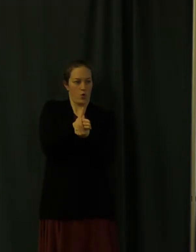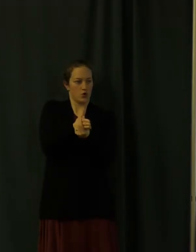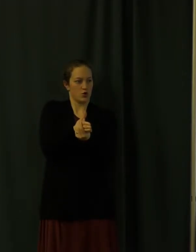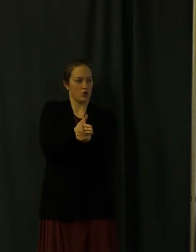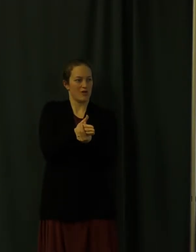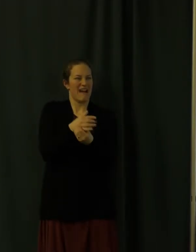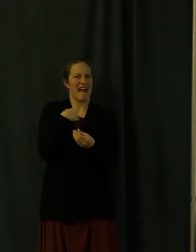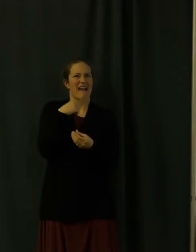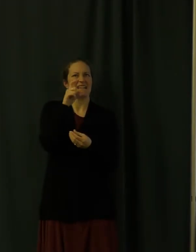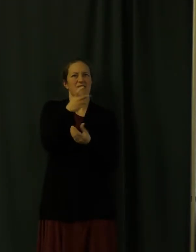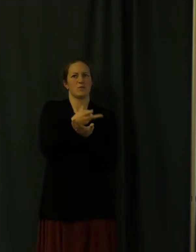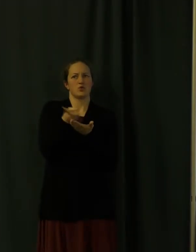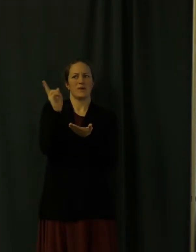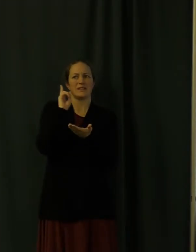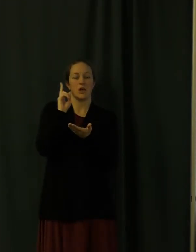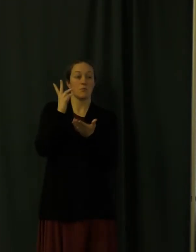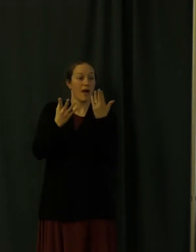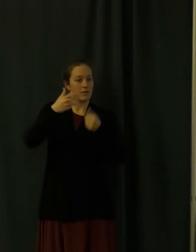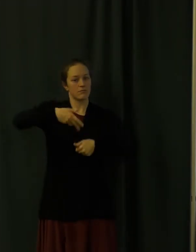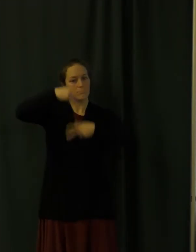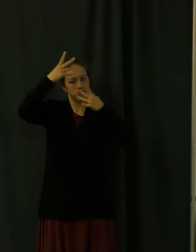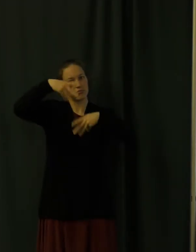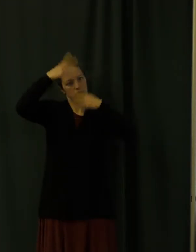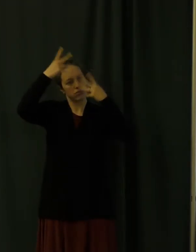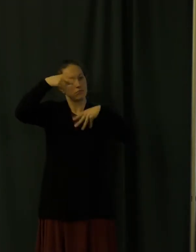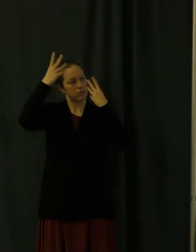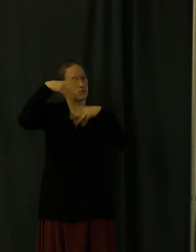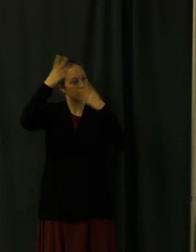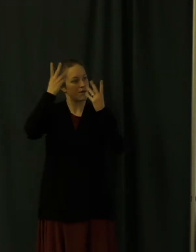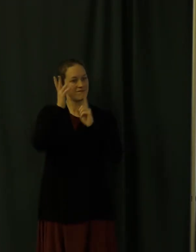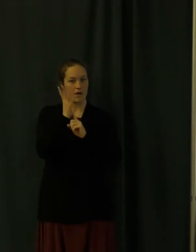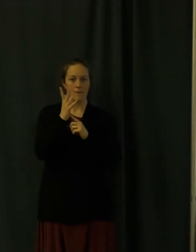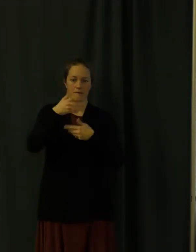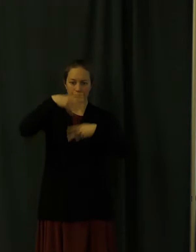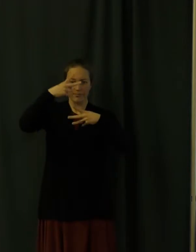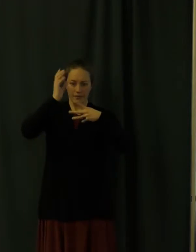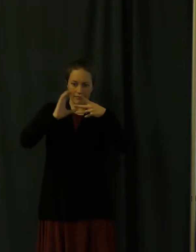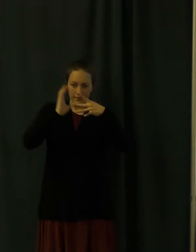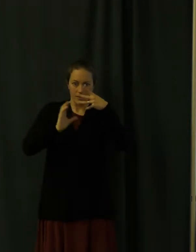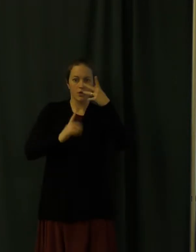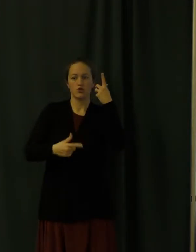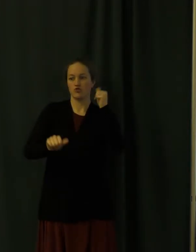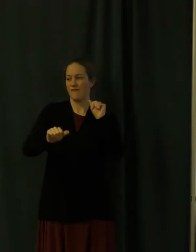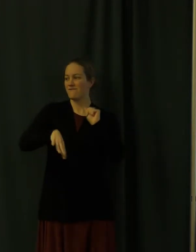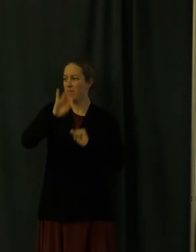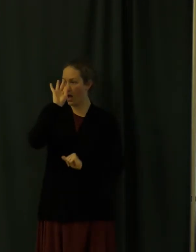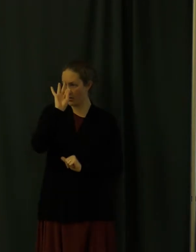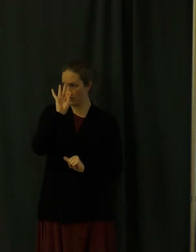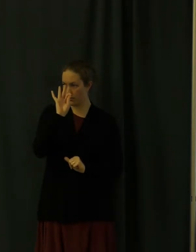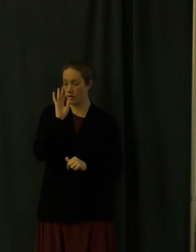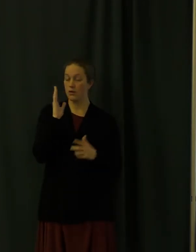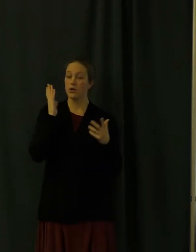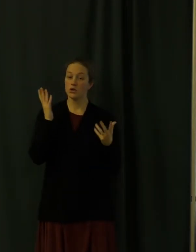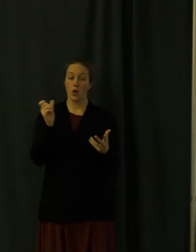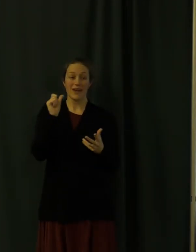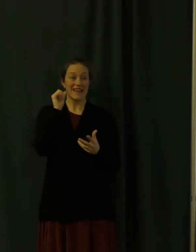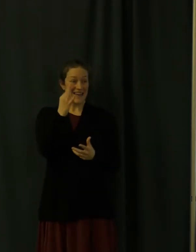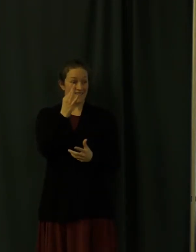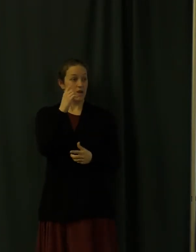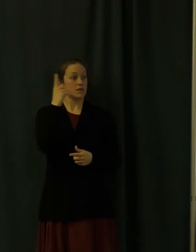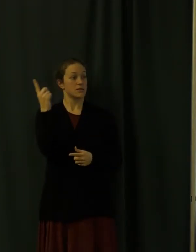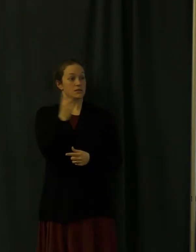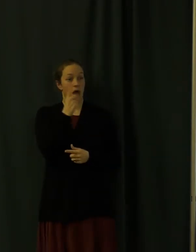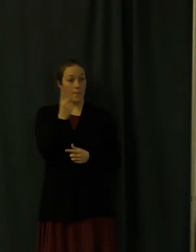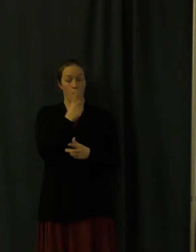from like 2 weeks ago, you might be scrolling for 5 minutes, okay? So what I tell people is, as soon as someone shares something with